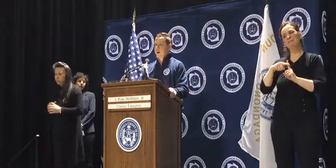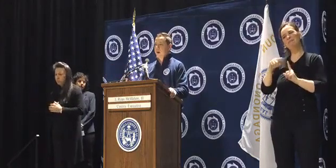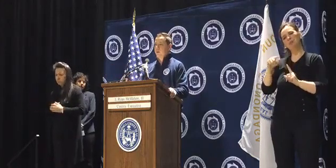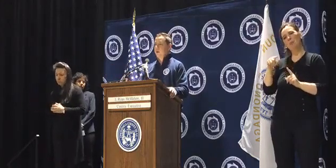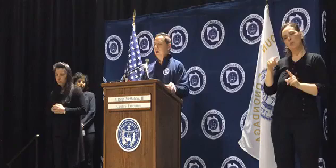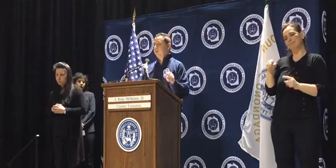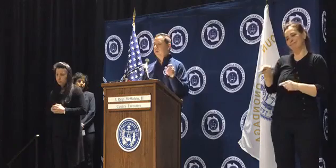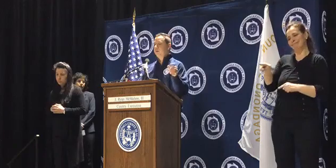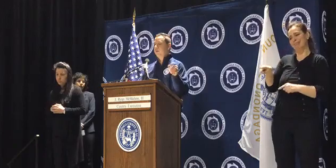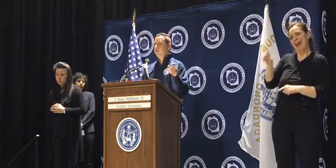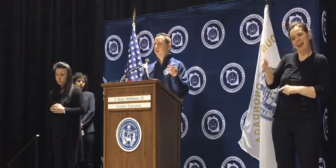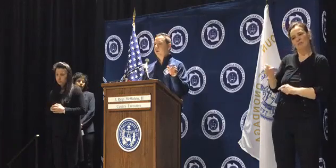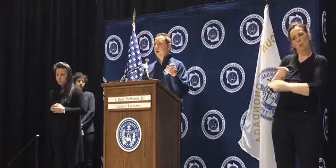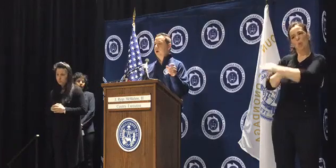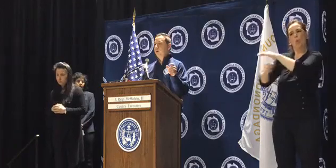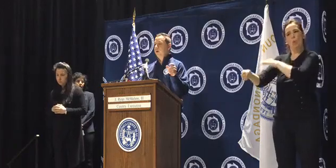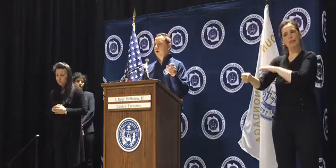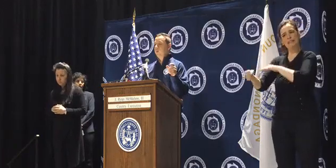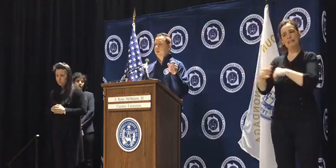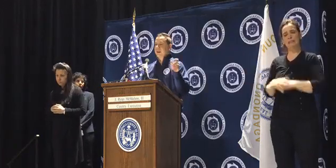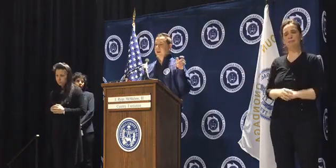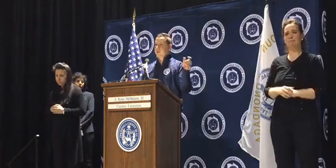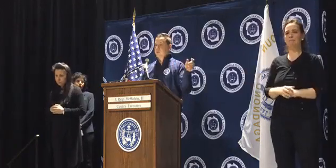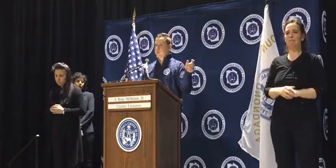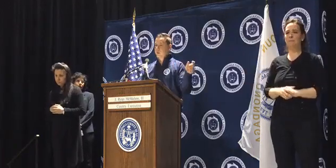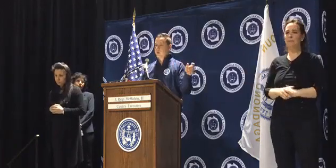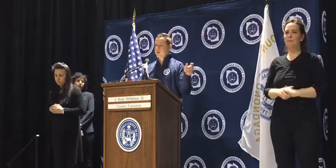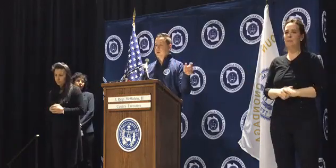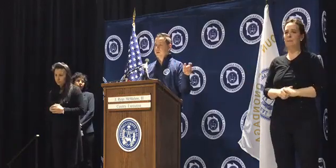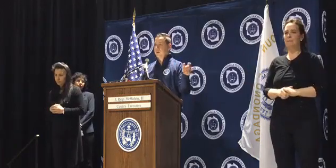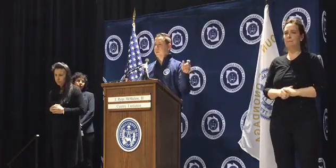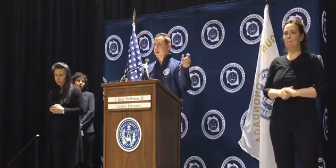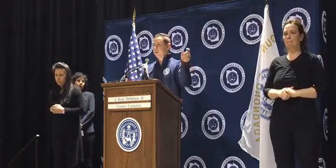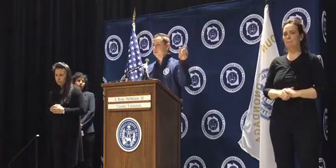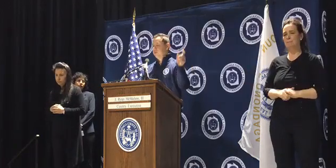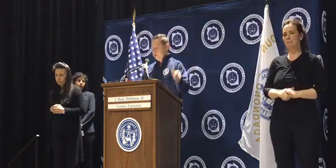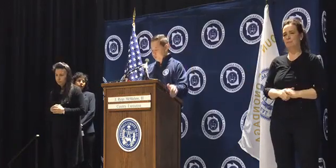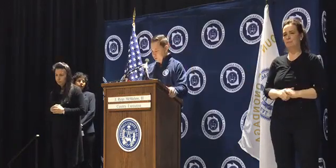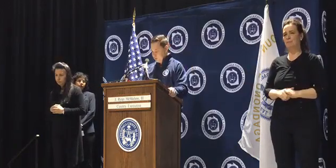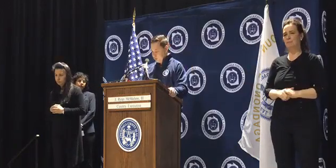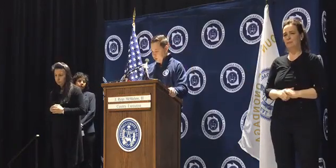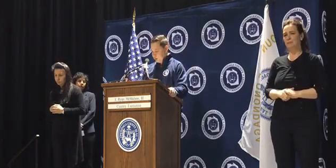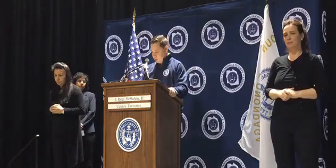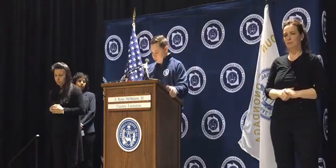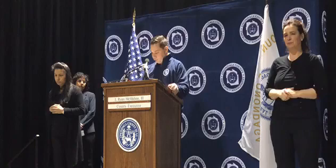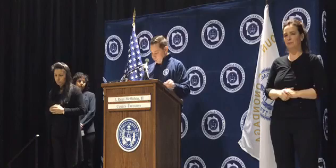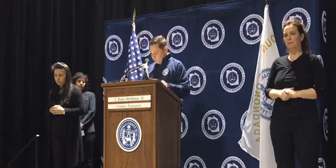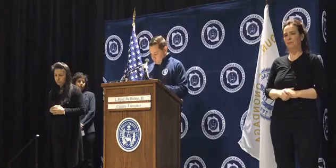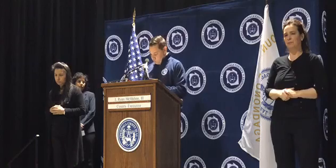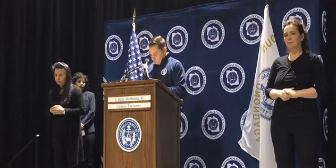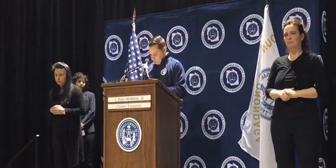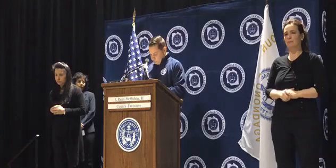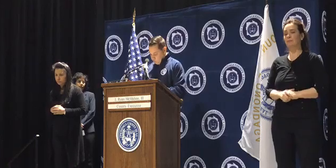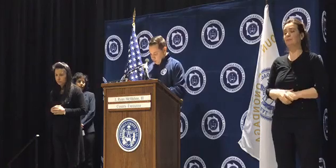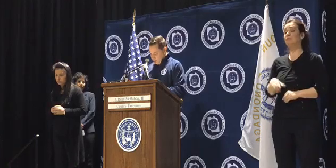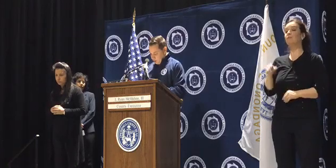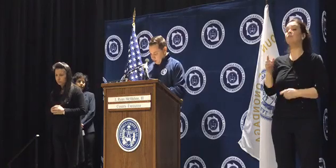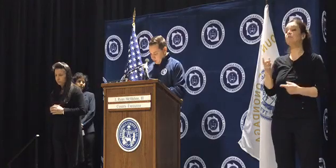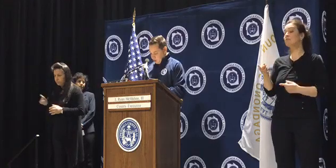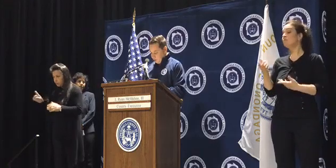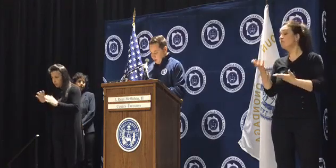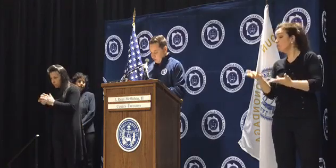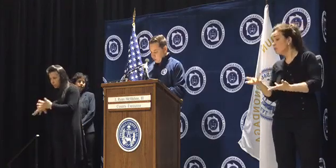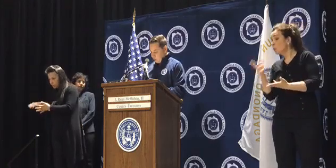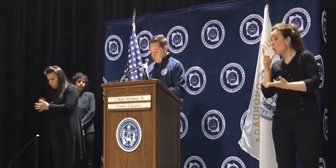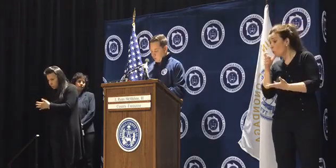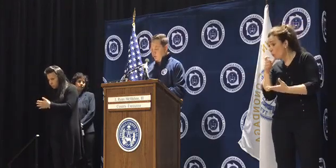able to talk about how many people are related to quarantine that are positive, et cetera, et cetera. But